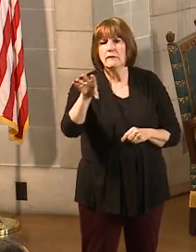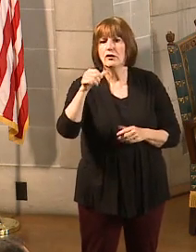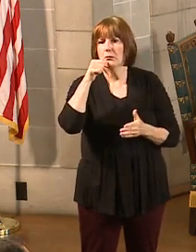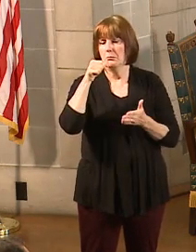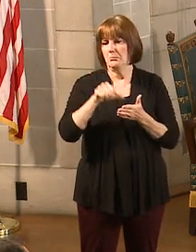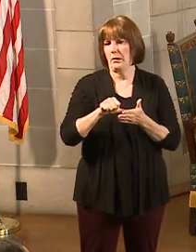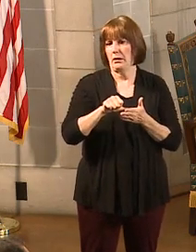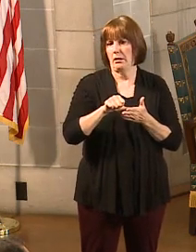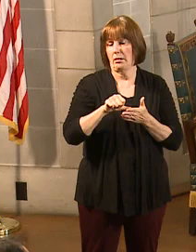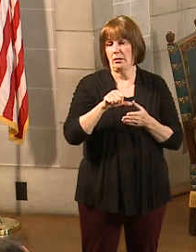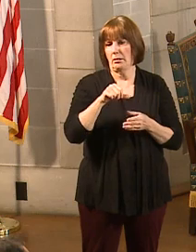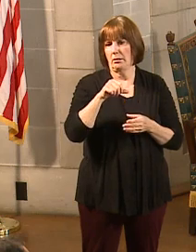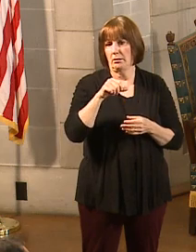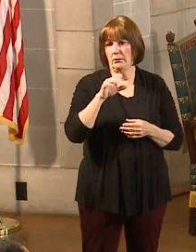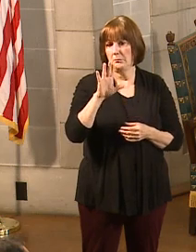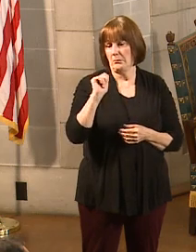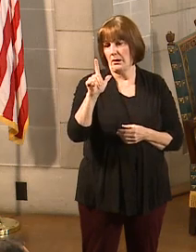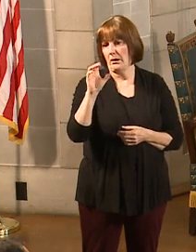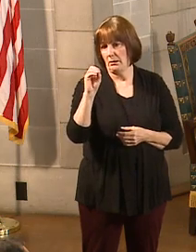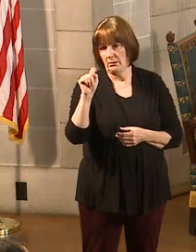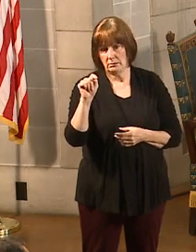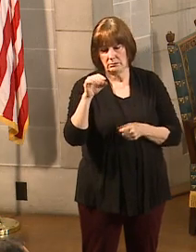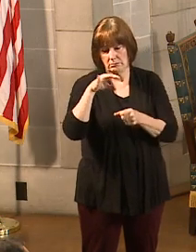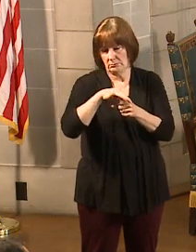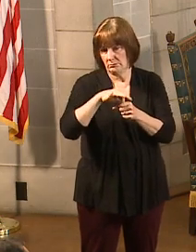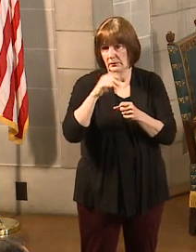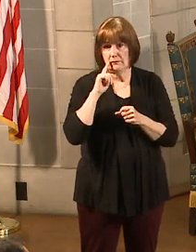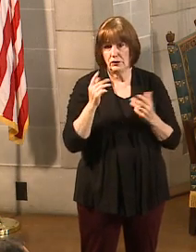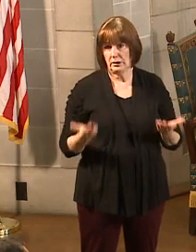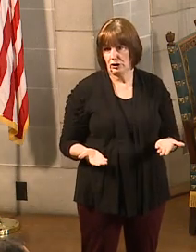mail-in ballots with regard to our elections here in Nebraska.